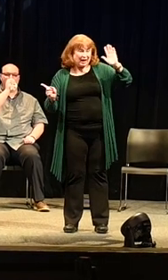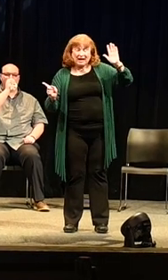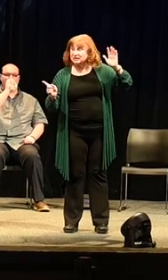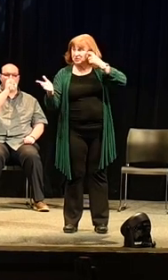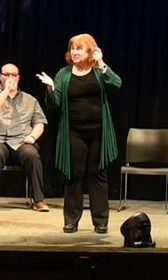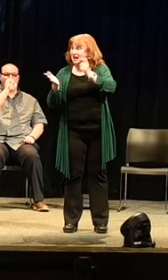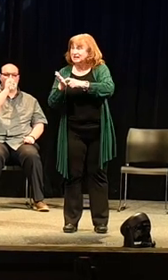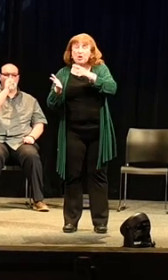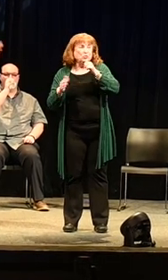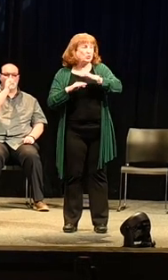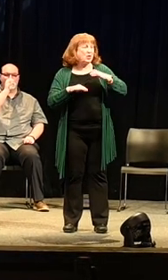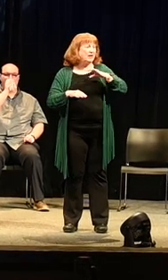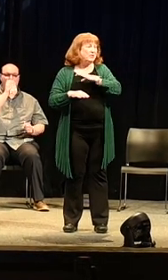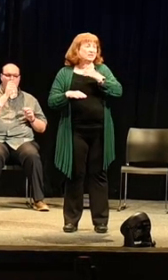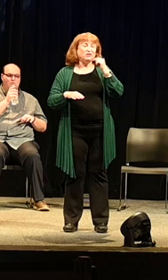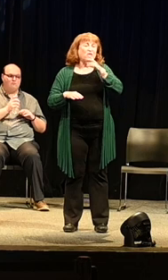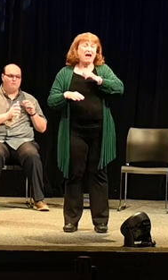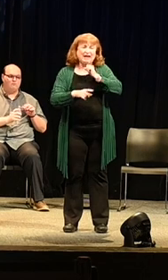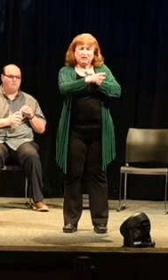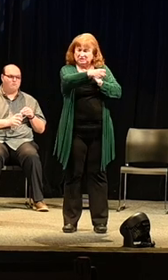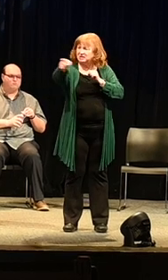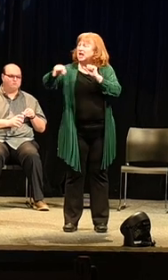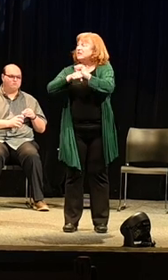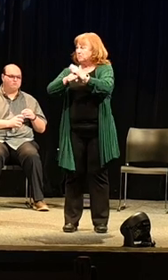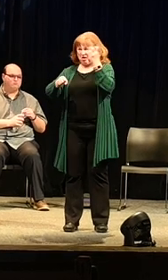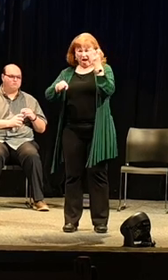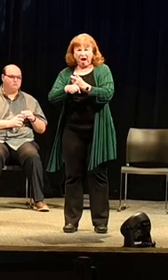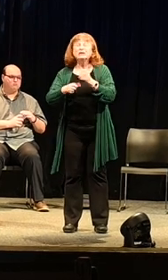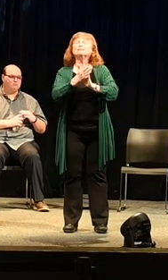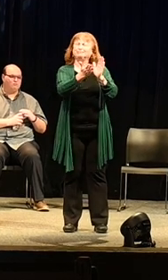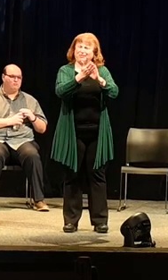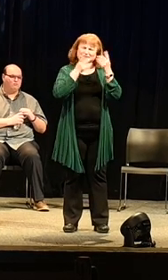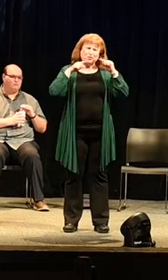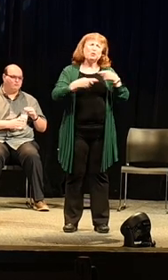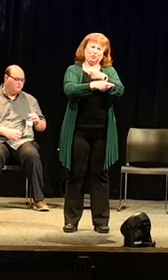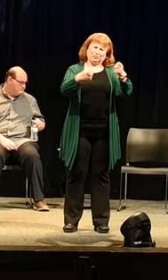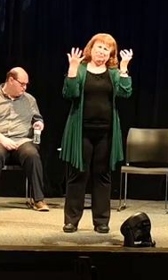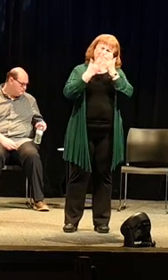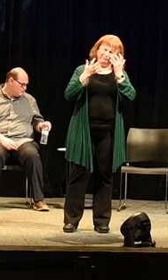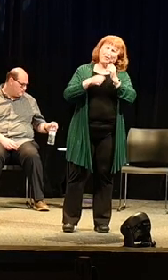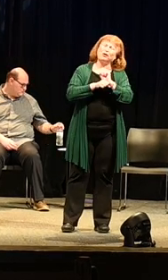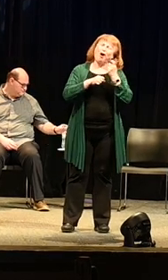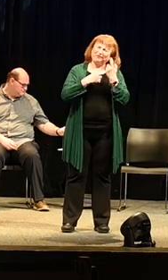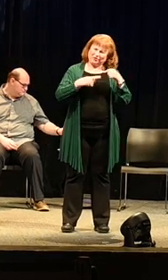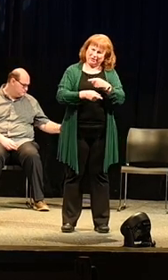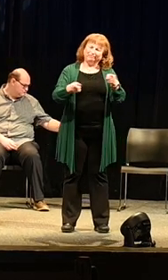you can recognize our commissioners. They work very hard on your behalf as older adults